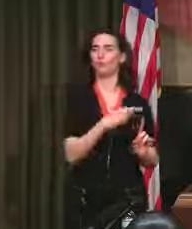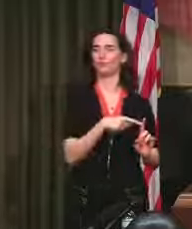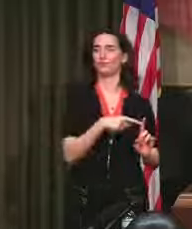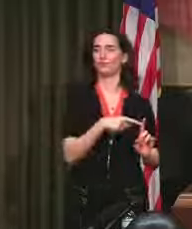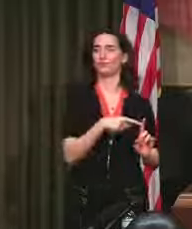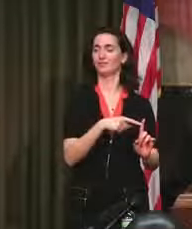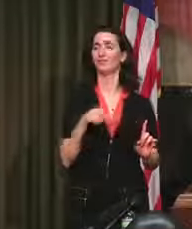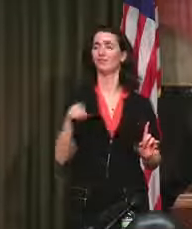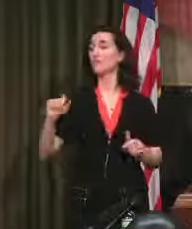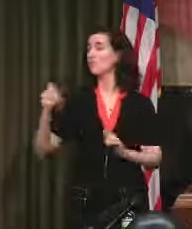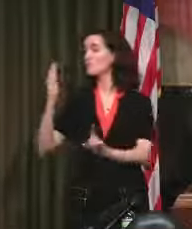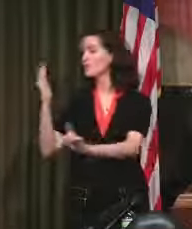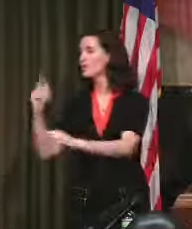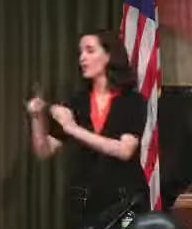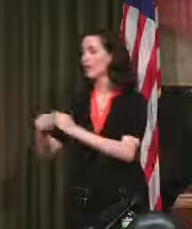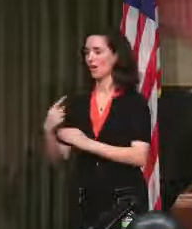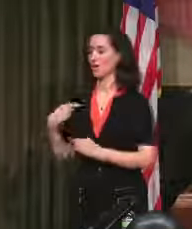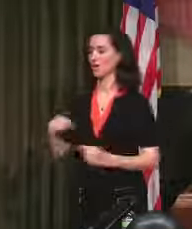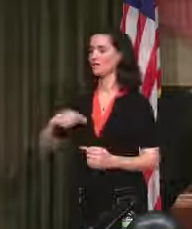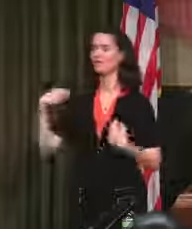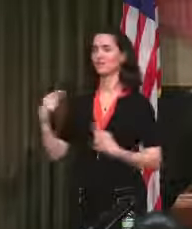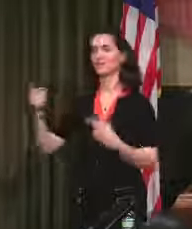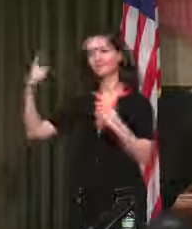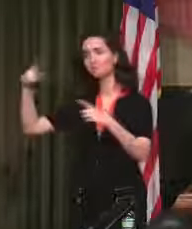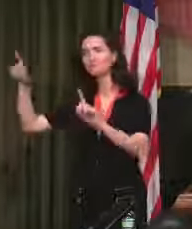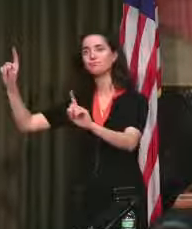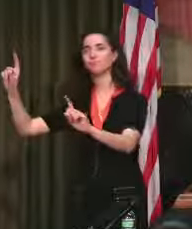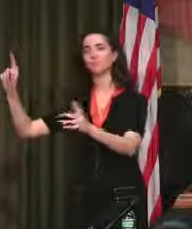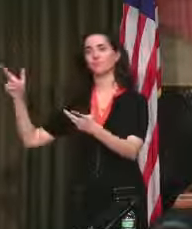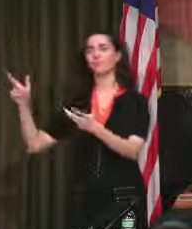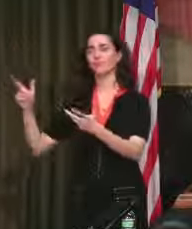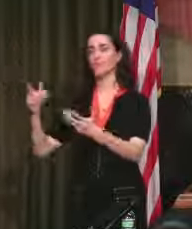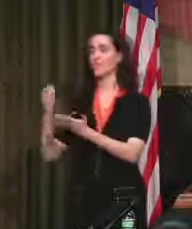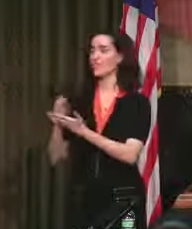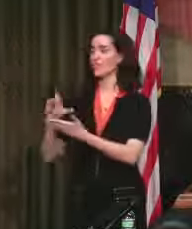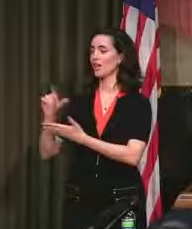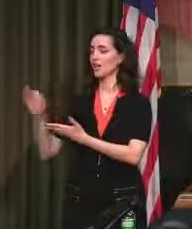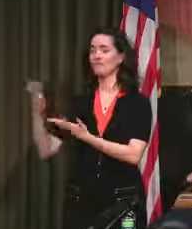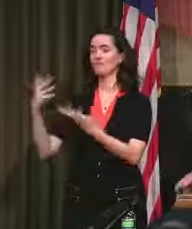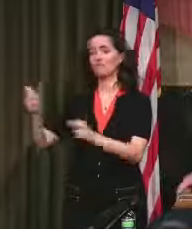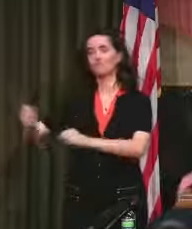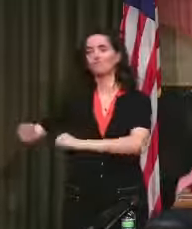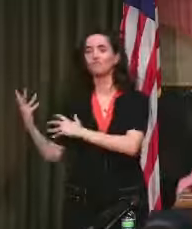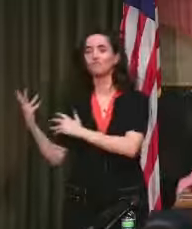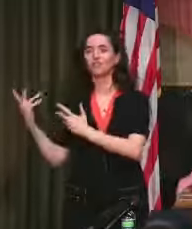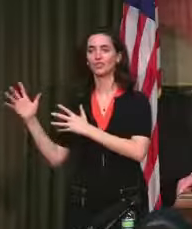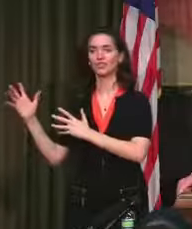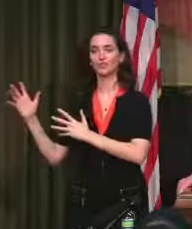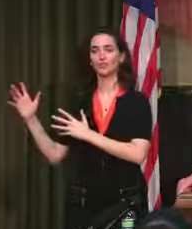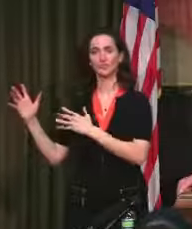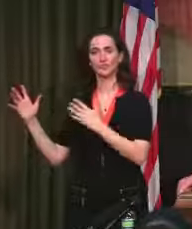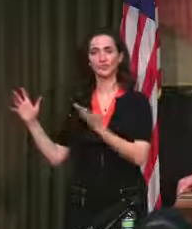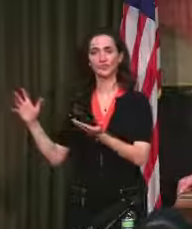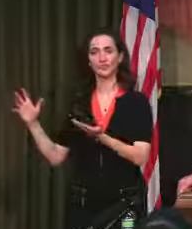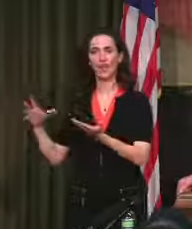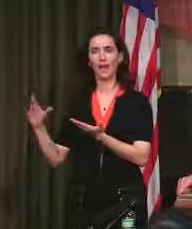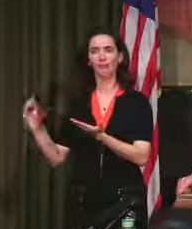about what we've been able to accomplish in putting the fiscal cliff in our rearview mirror.